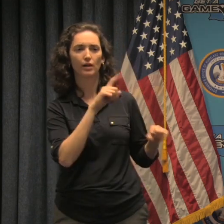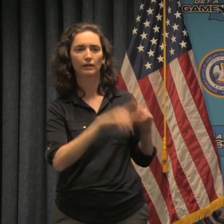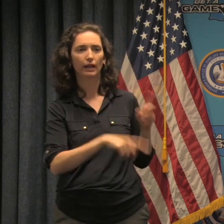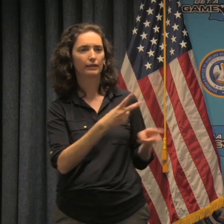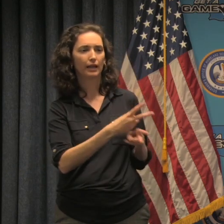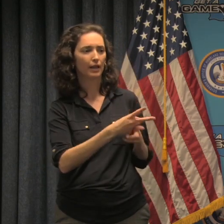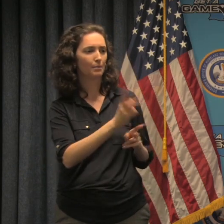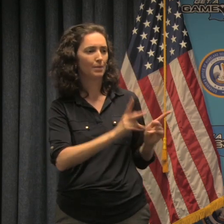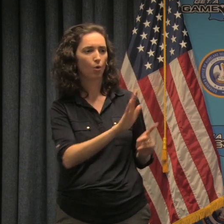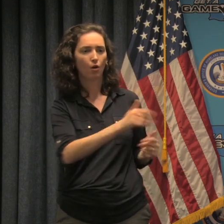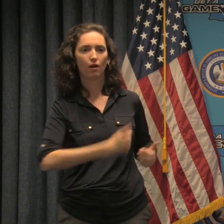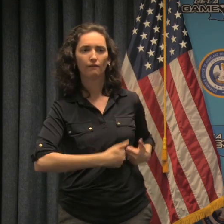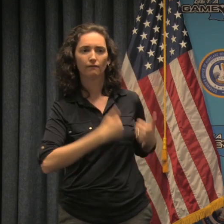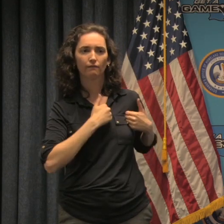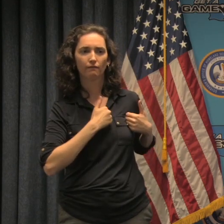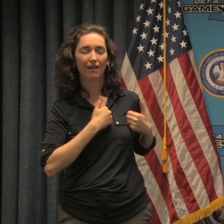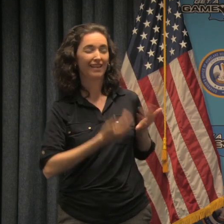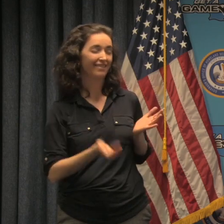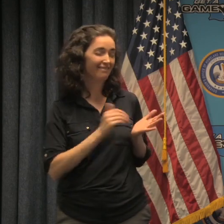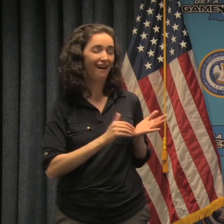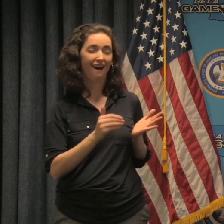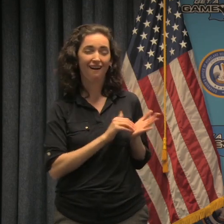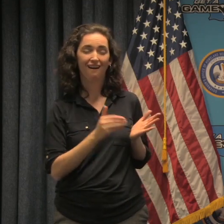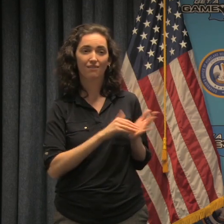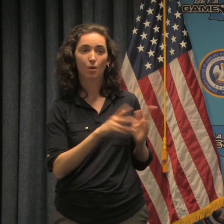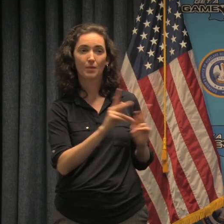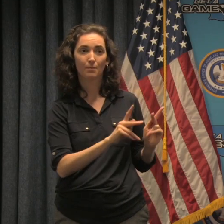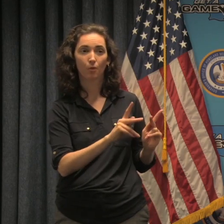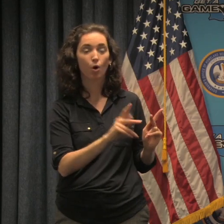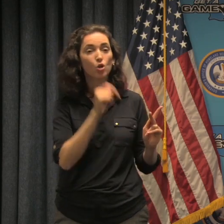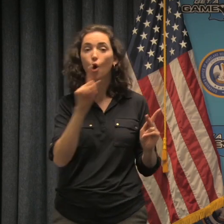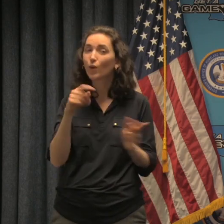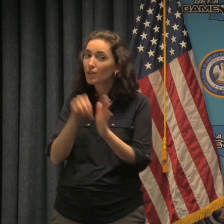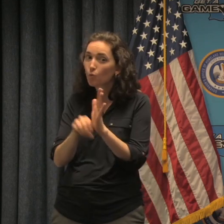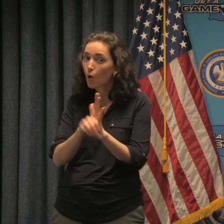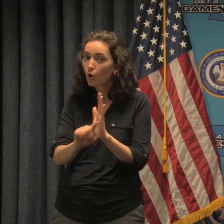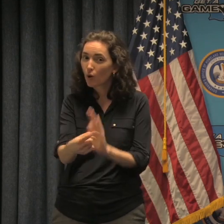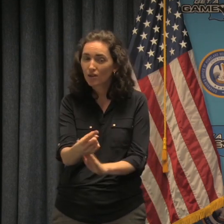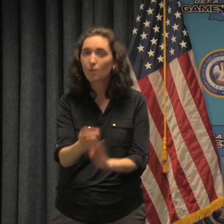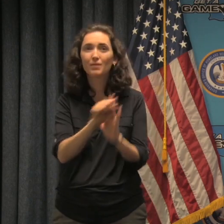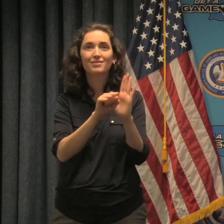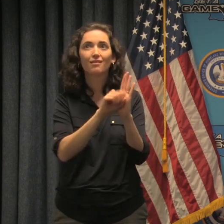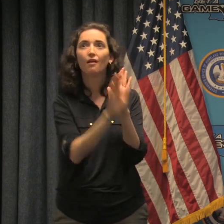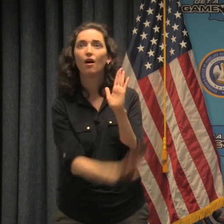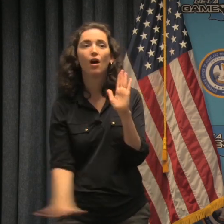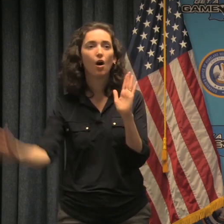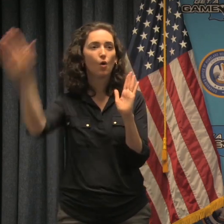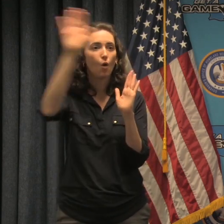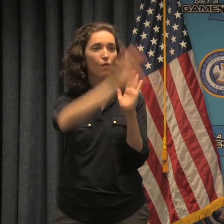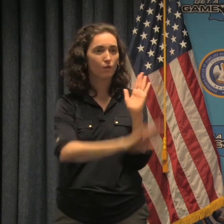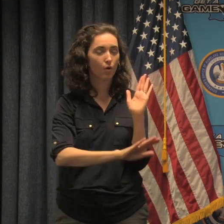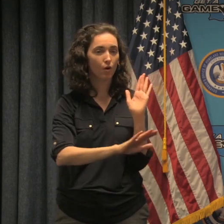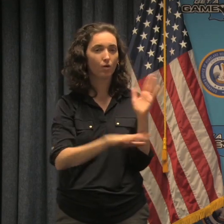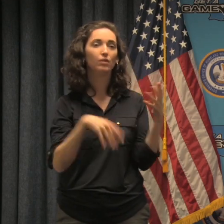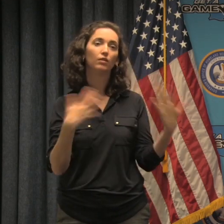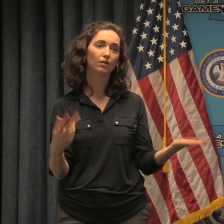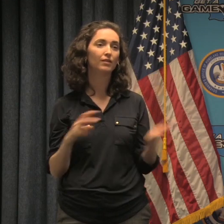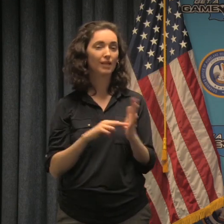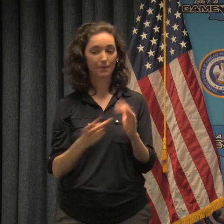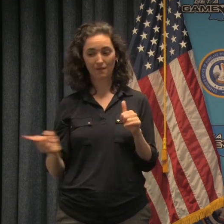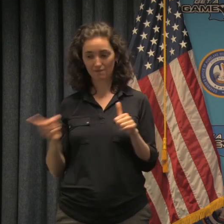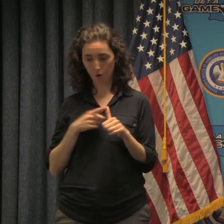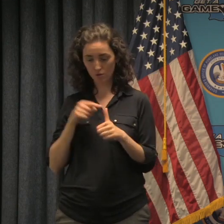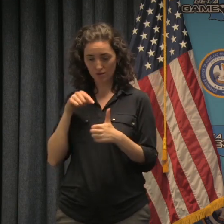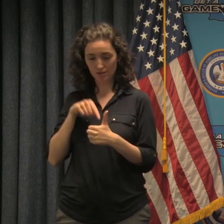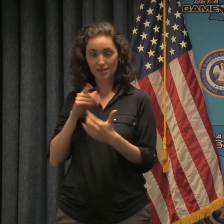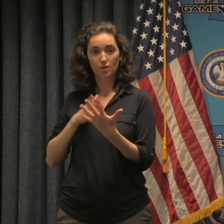life-saving care to thousands of Louisianans, not just in New Orleans, but all over the state. And so we do have to get through this first, and we're